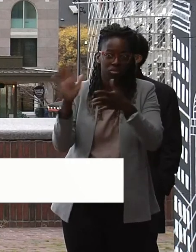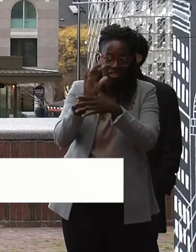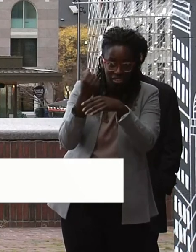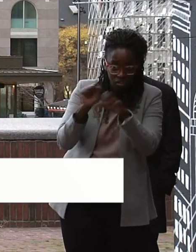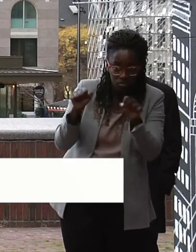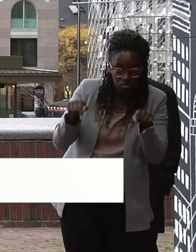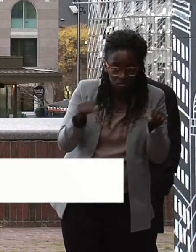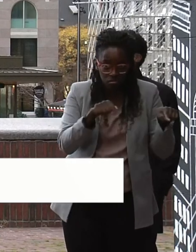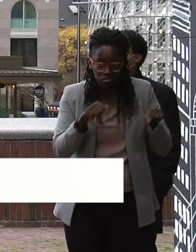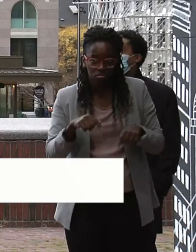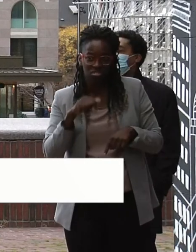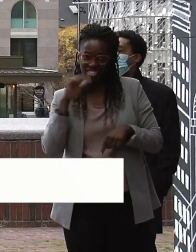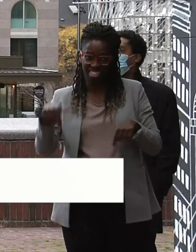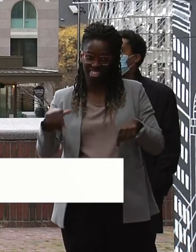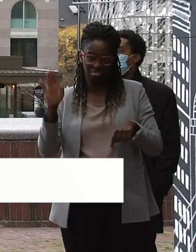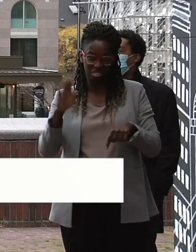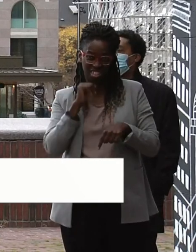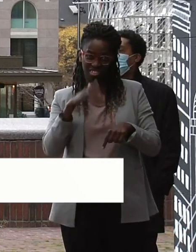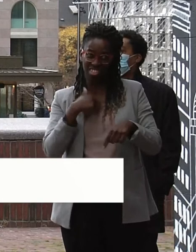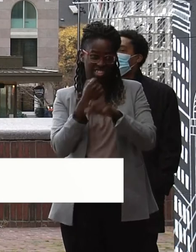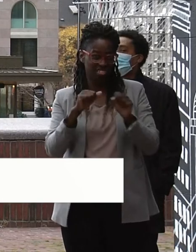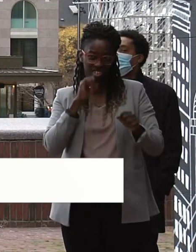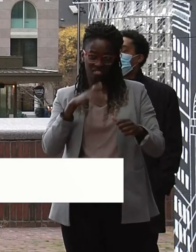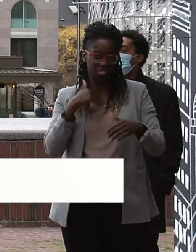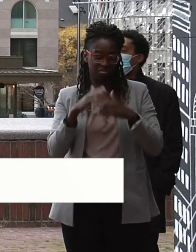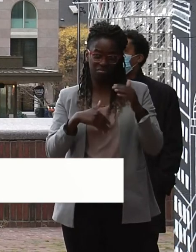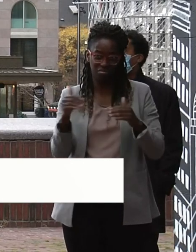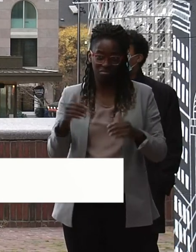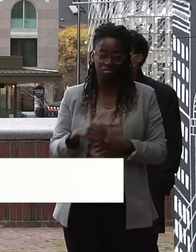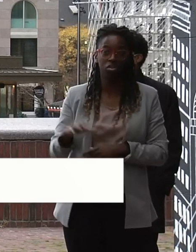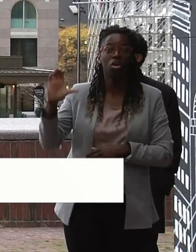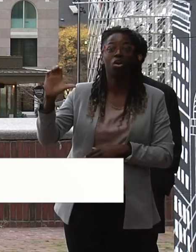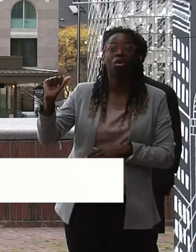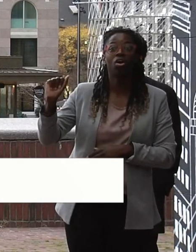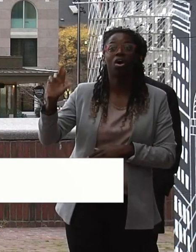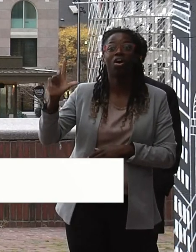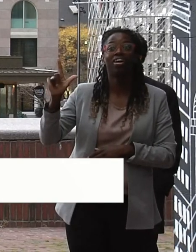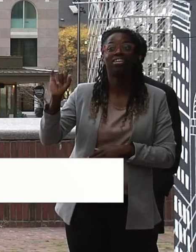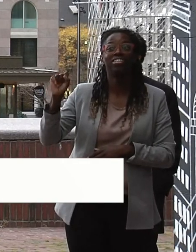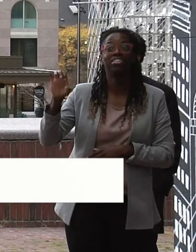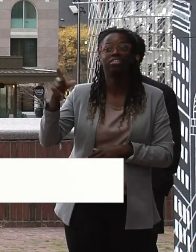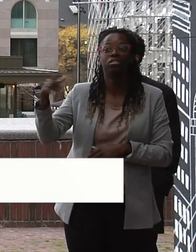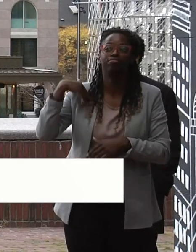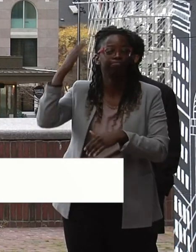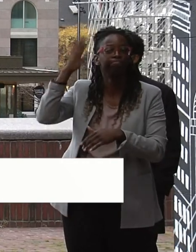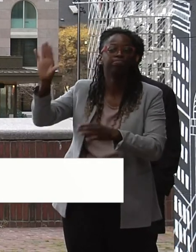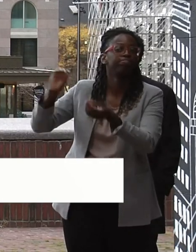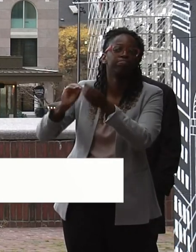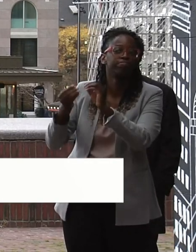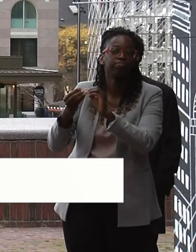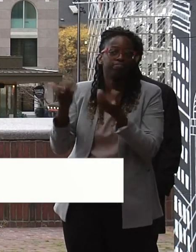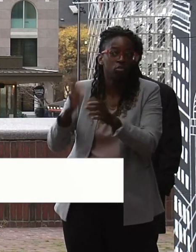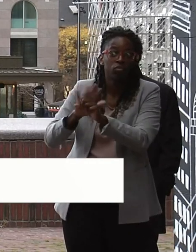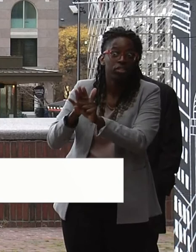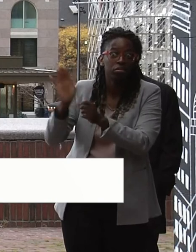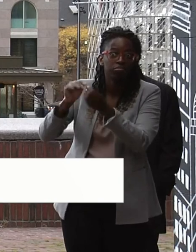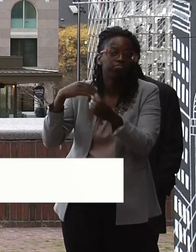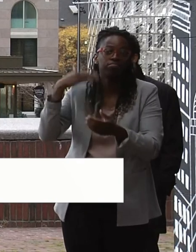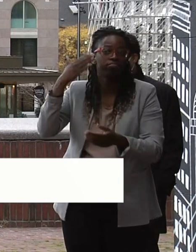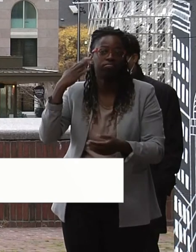comfortable opening the schools in Boston. I'm not sure what Carlisle's rate is. It might be a little less than ours. There are parts of the state that aren't experiencing what we're experiencing here.